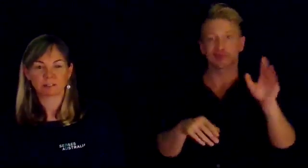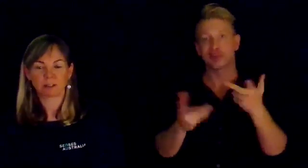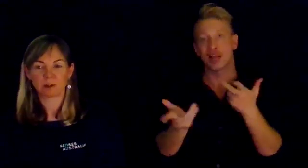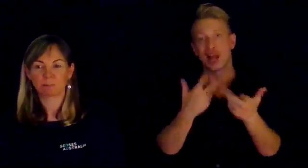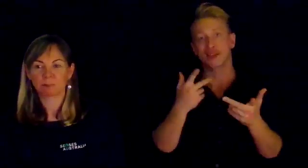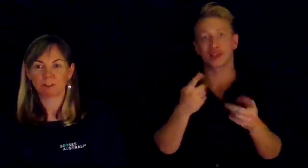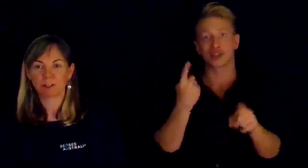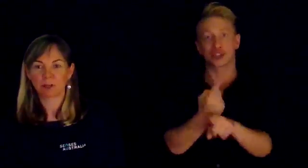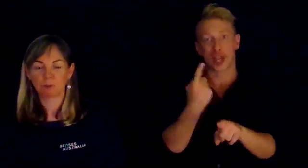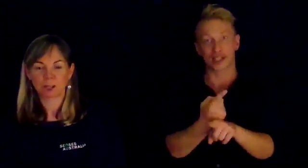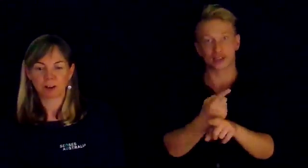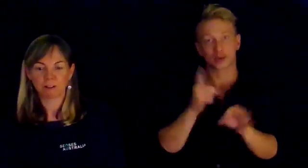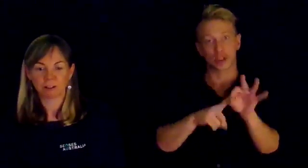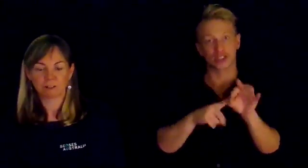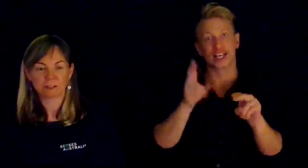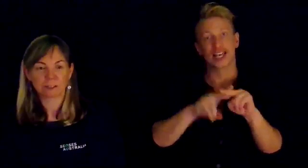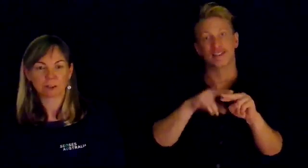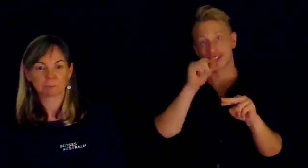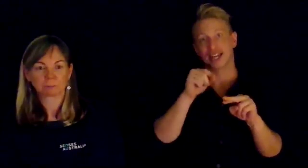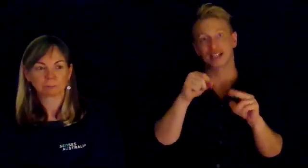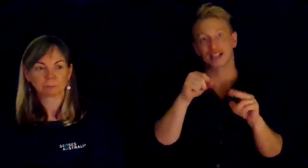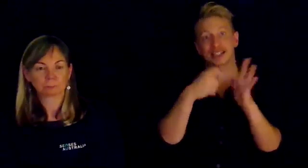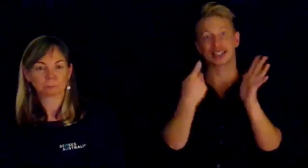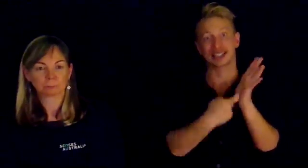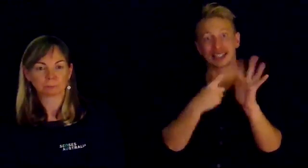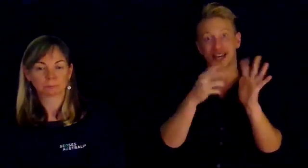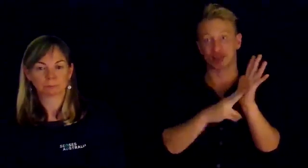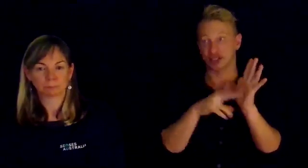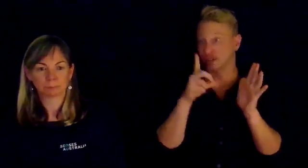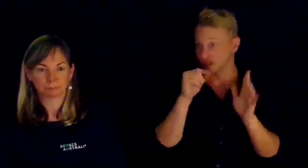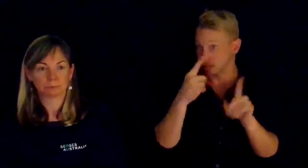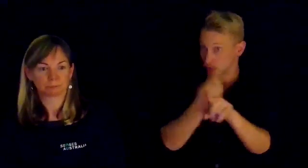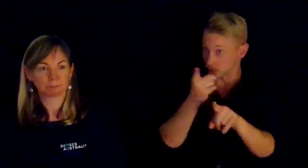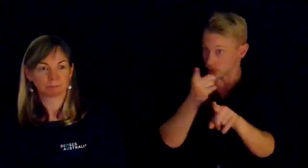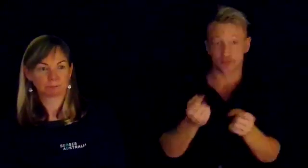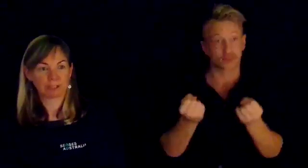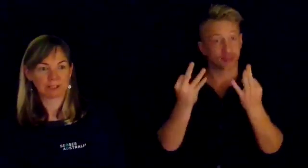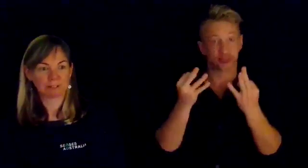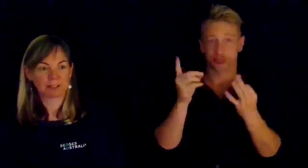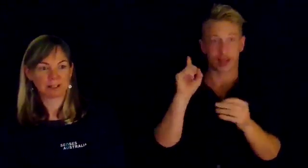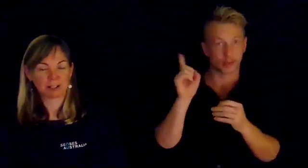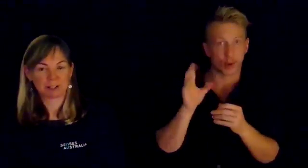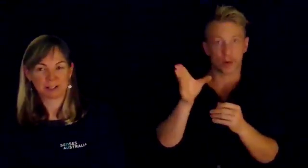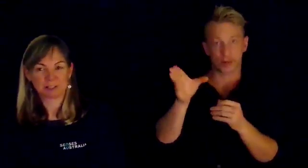questions. If you can unmute Karen. Nothing at the moment, Mary.